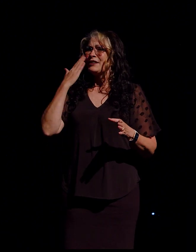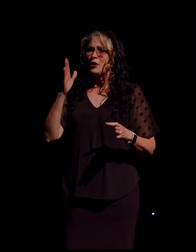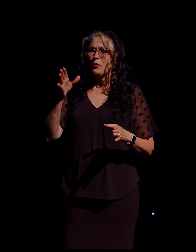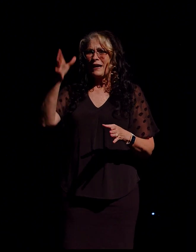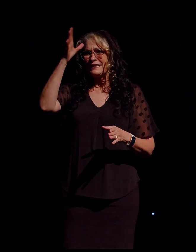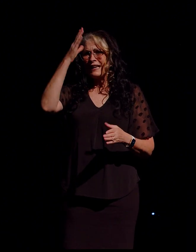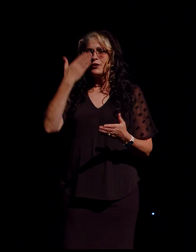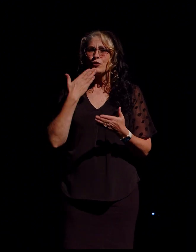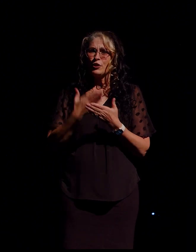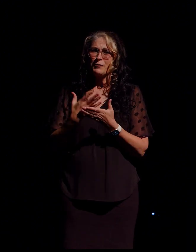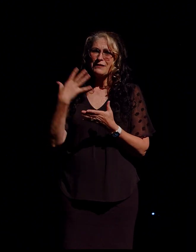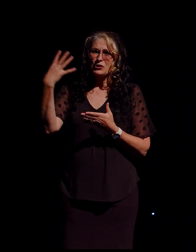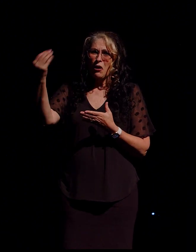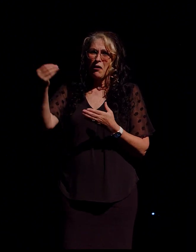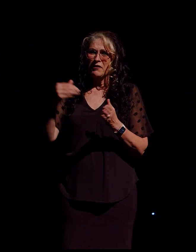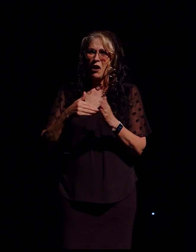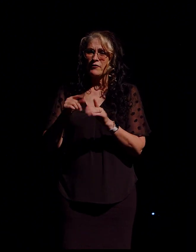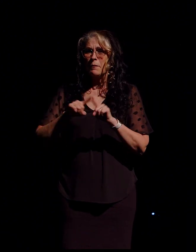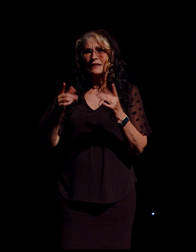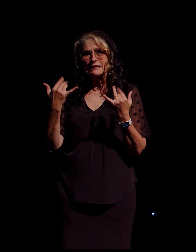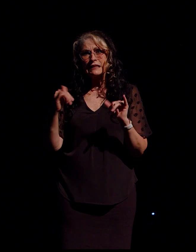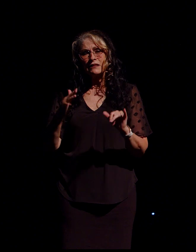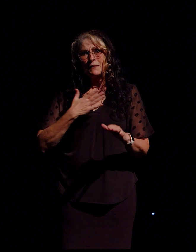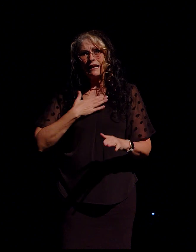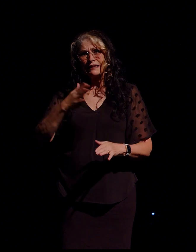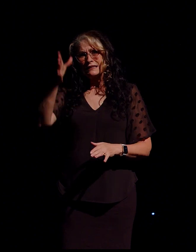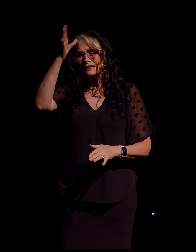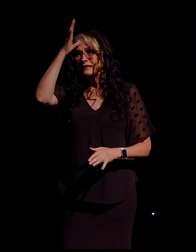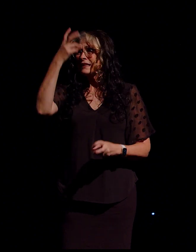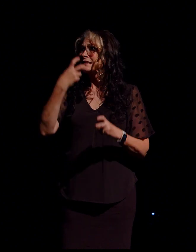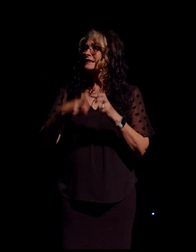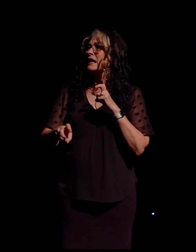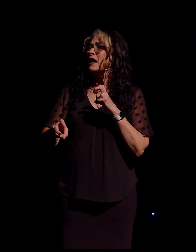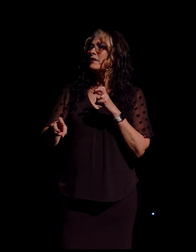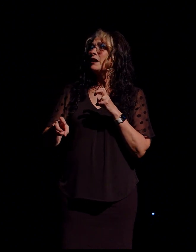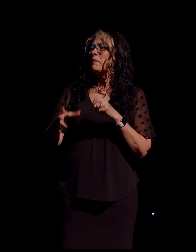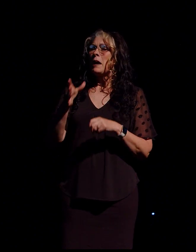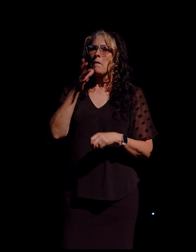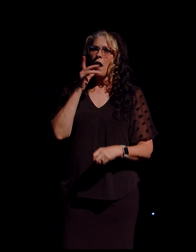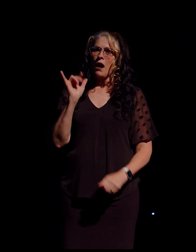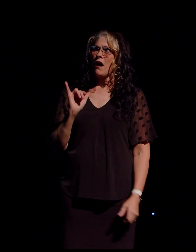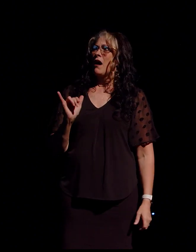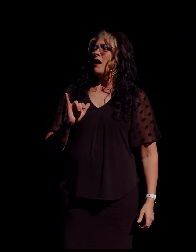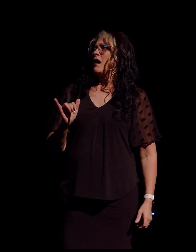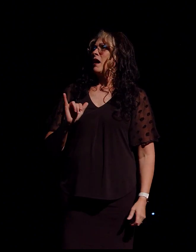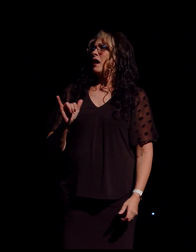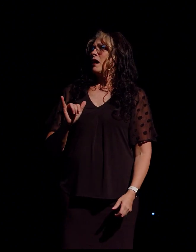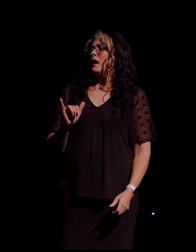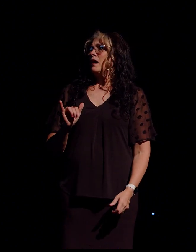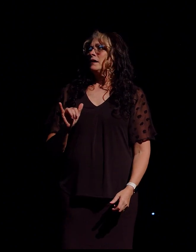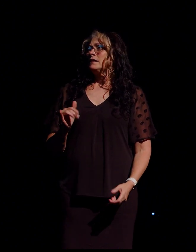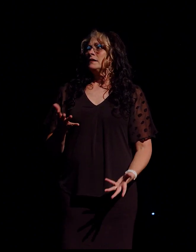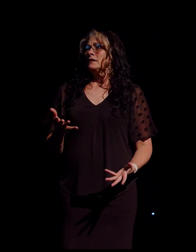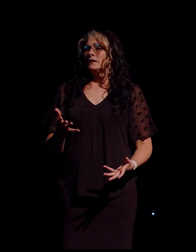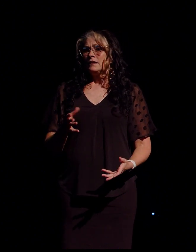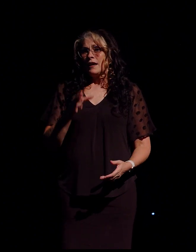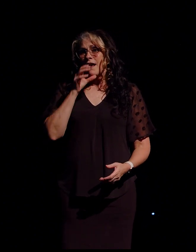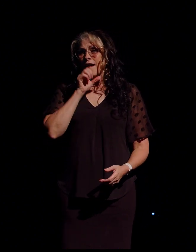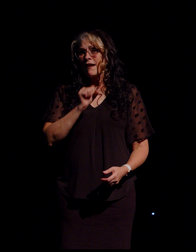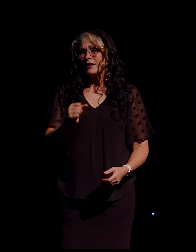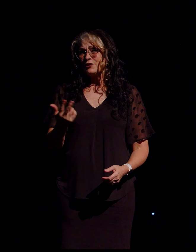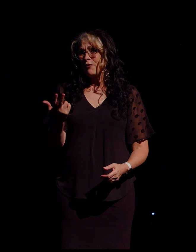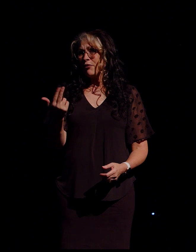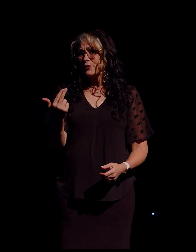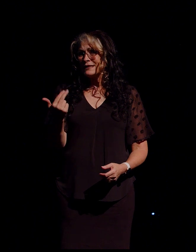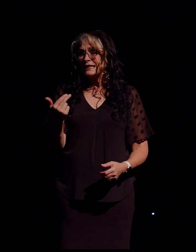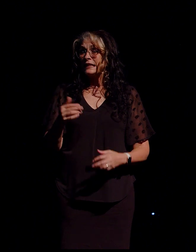because he was gone so much, but still, it was hard. It was hard on Mom, I could tell. And then when